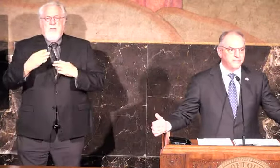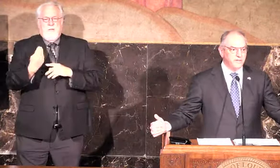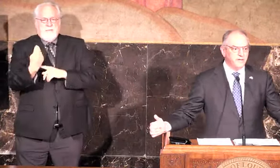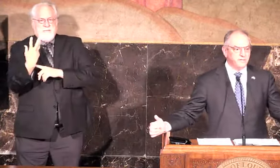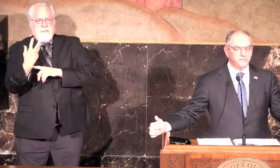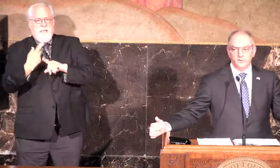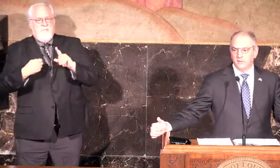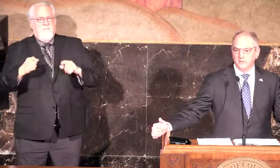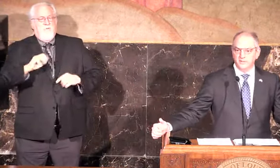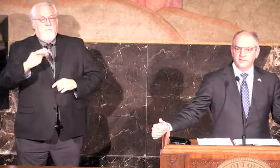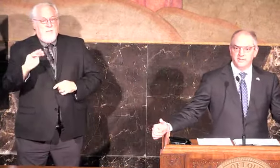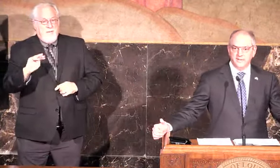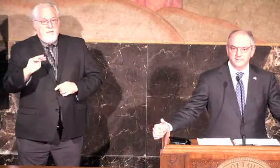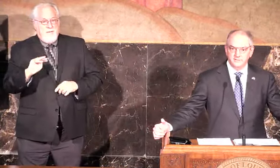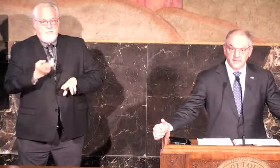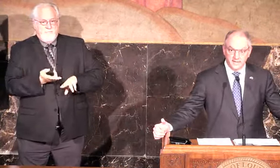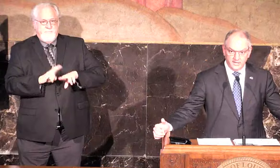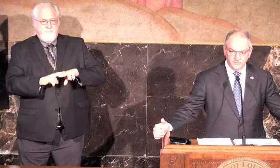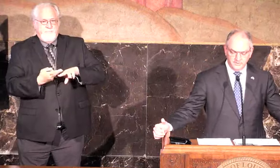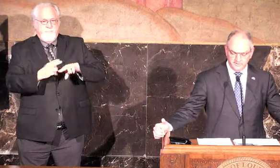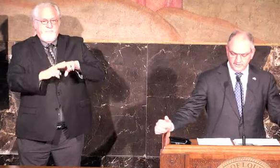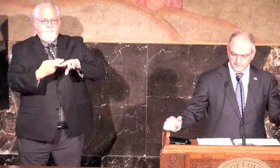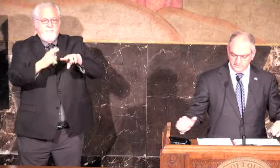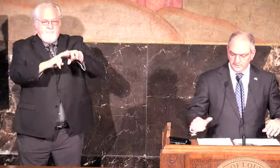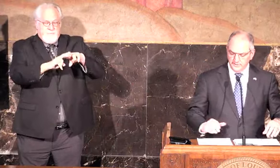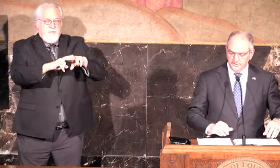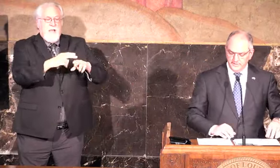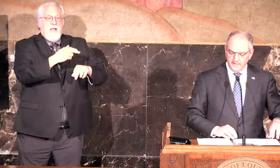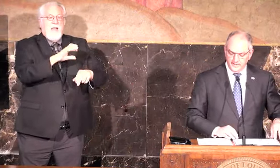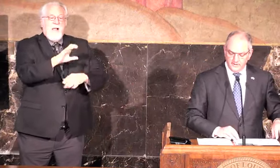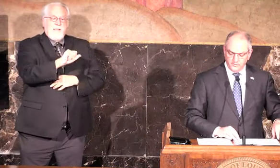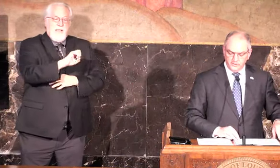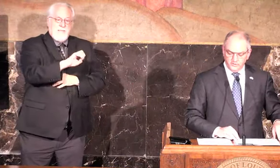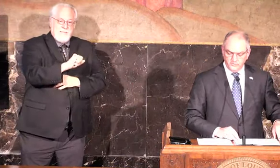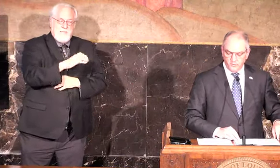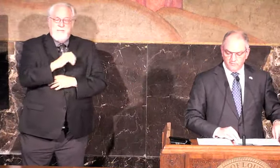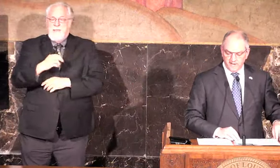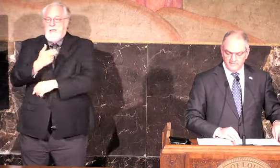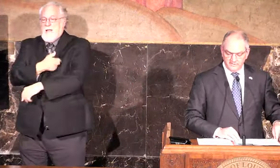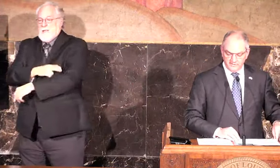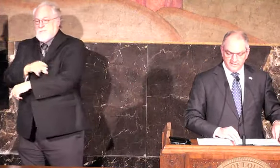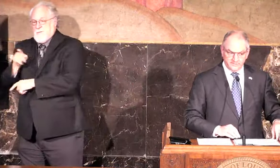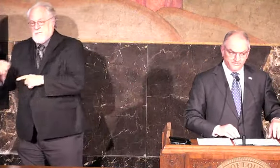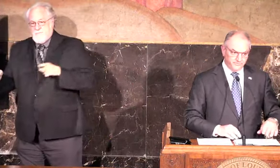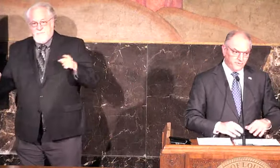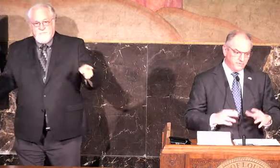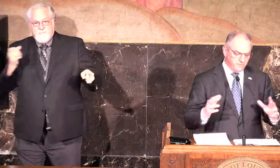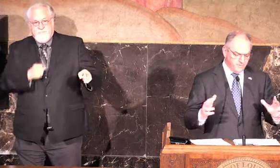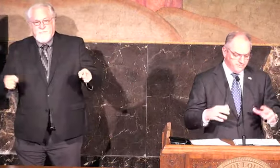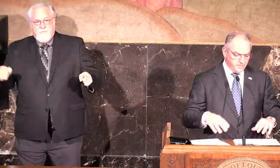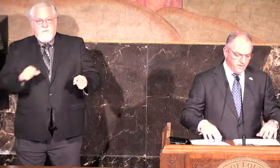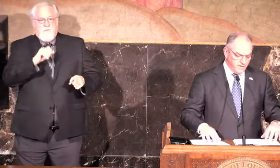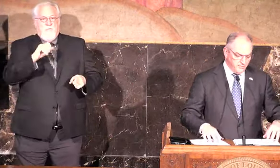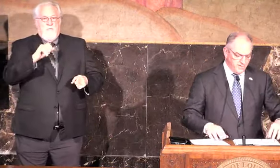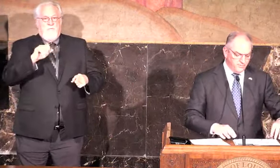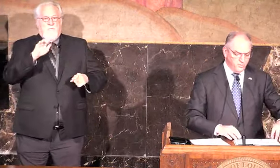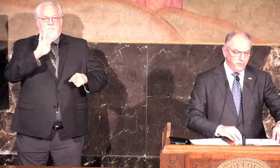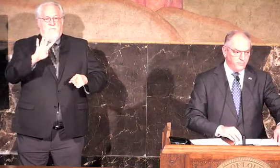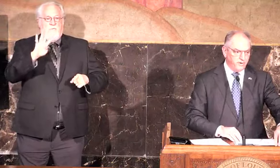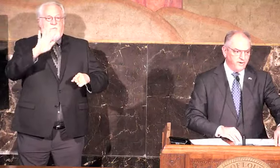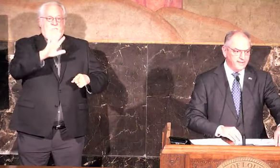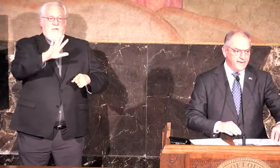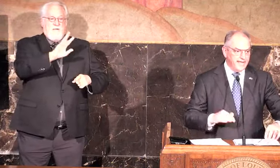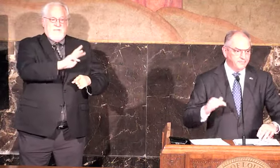Monday that showed increasing cases and hospitalizations in Regions 4, 5, and 6. And really